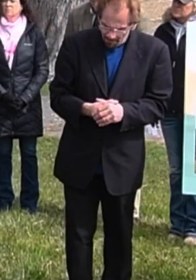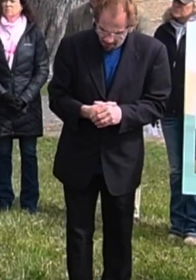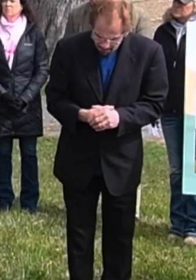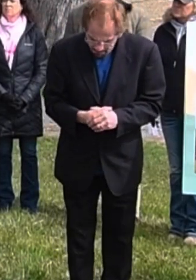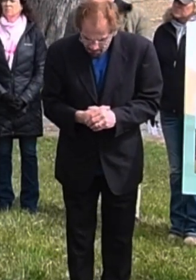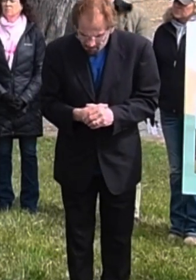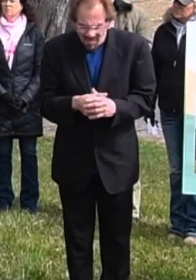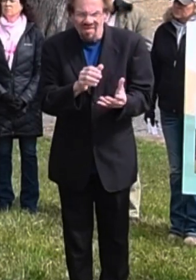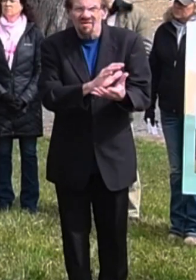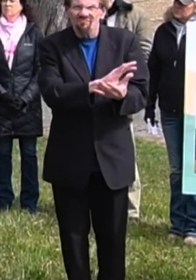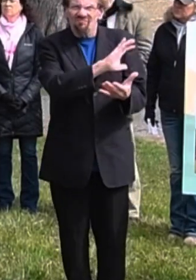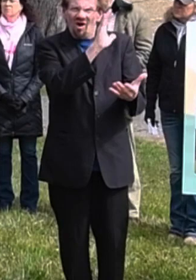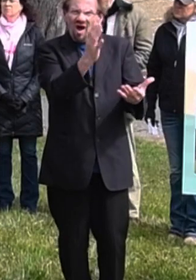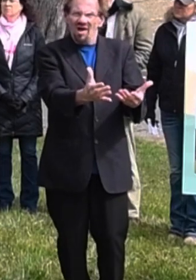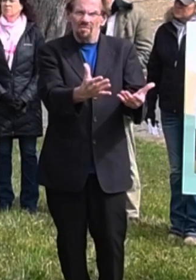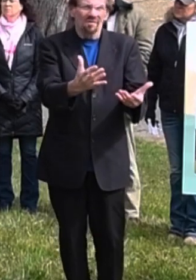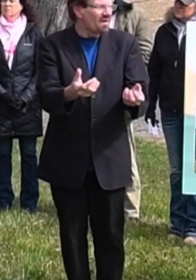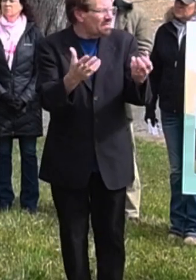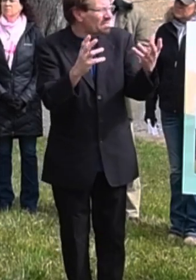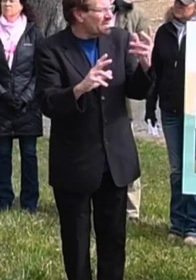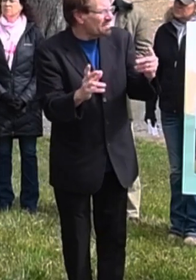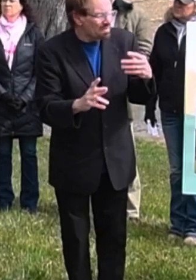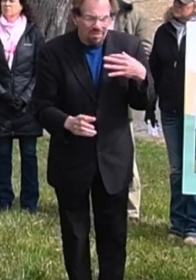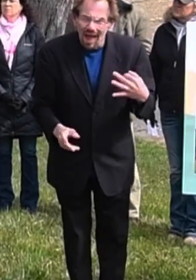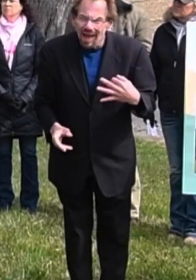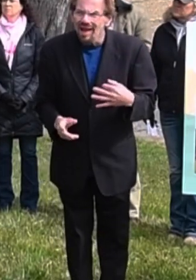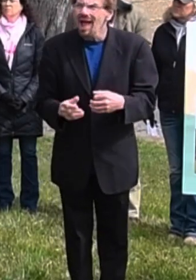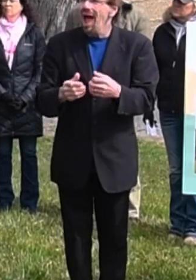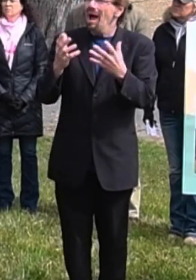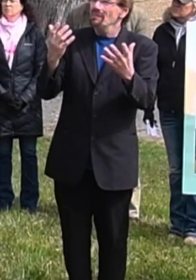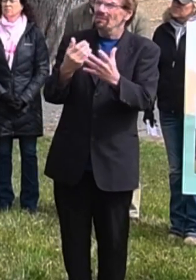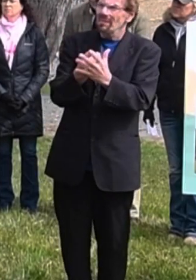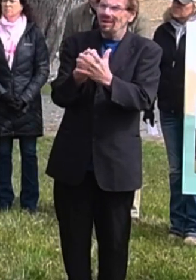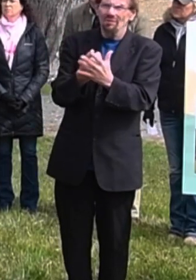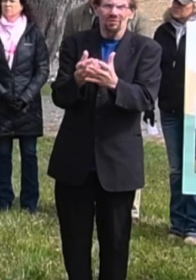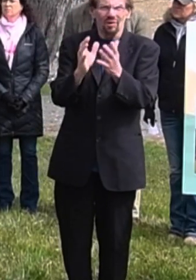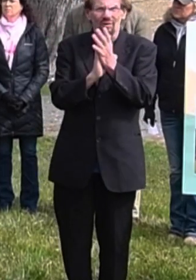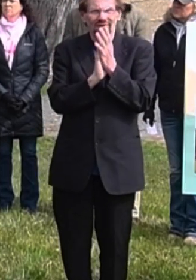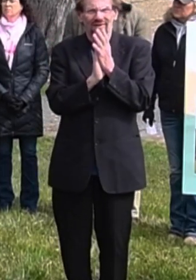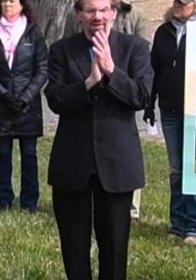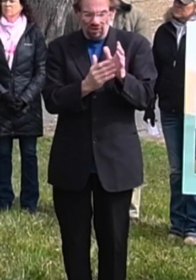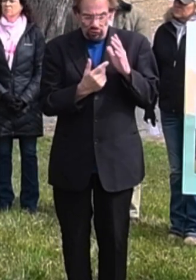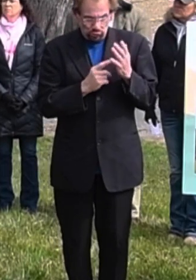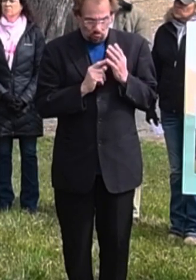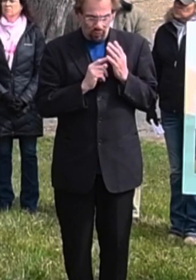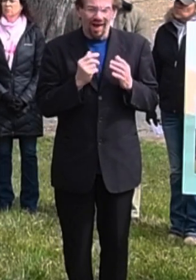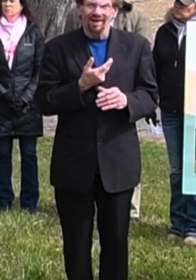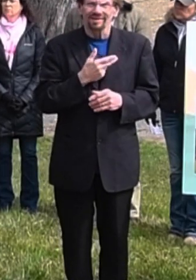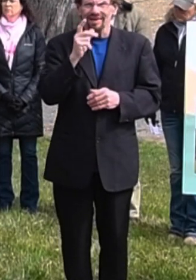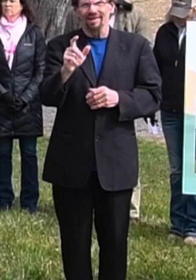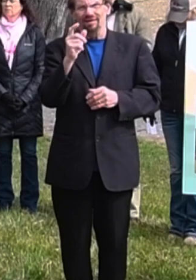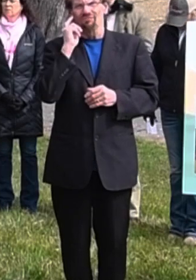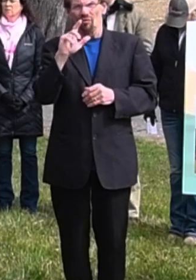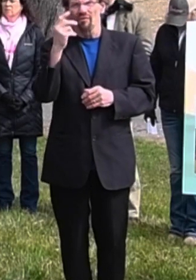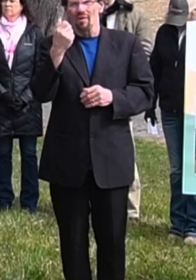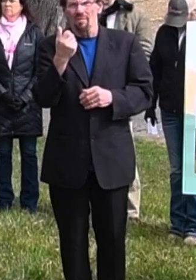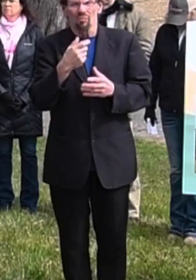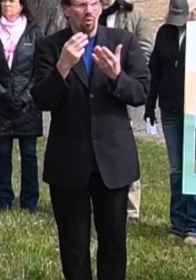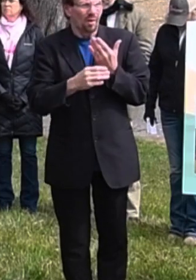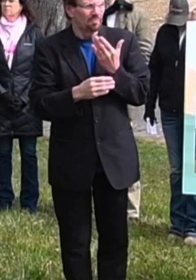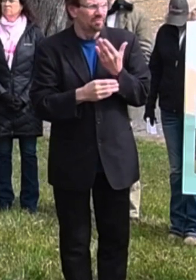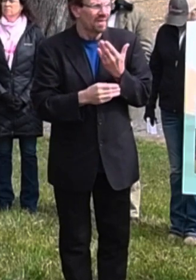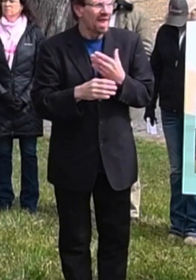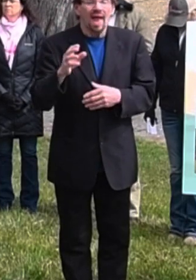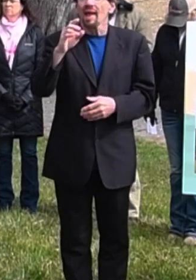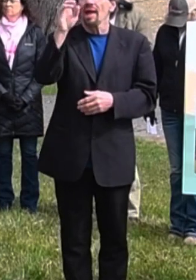sheer volume of the applicants and the total amount of funds requested exhibits the need for this grant program. The